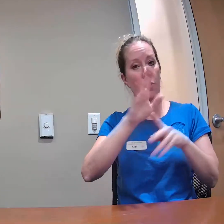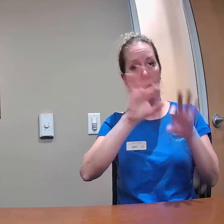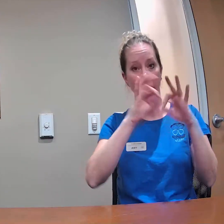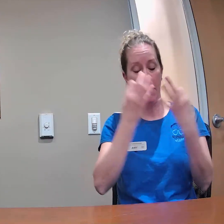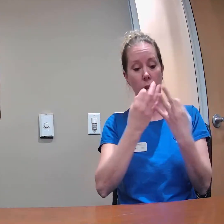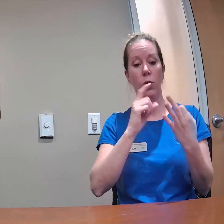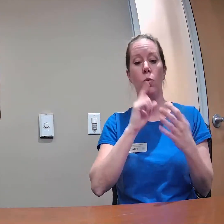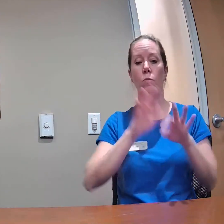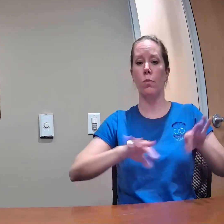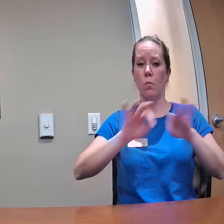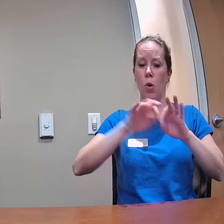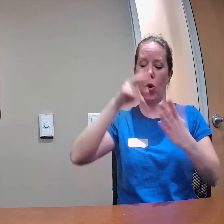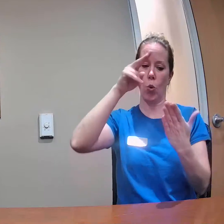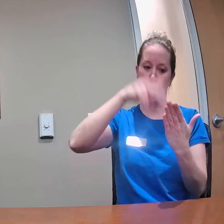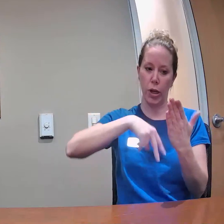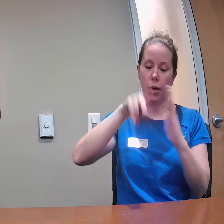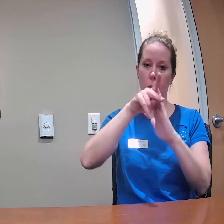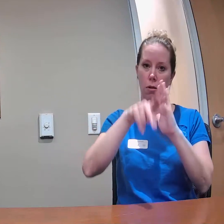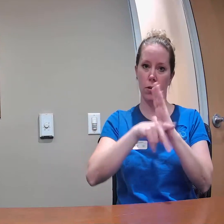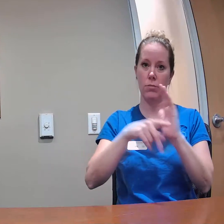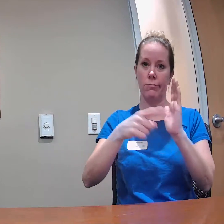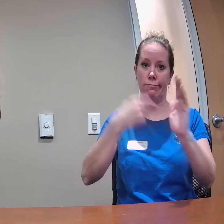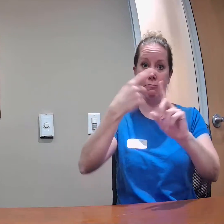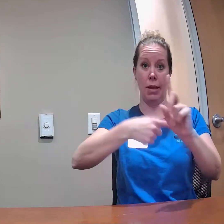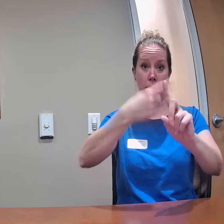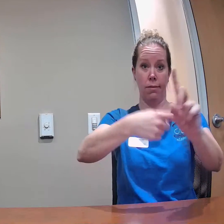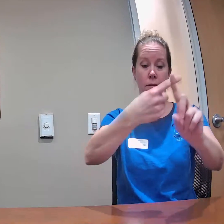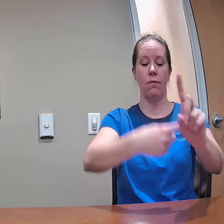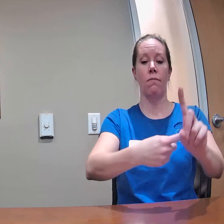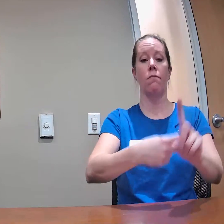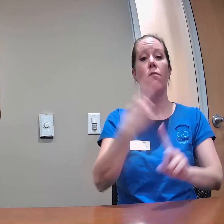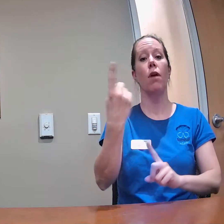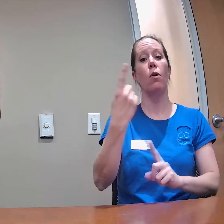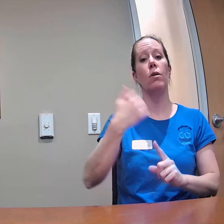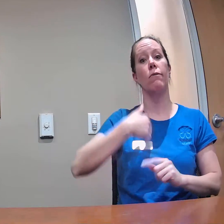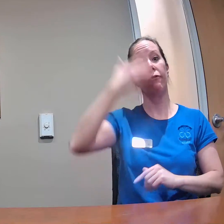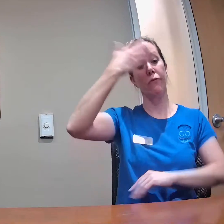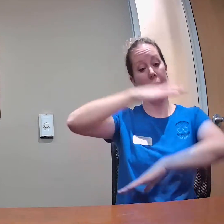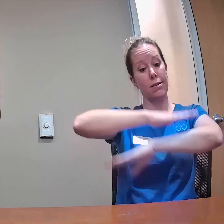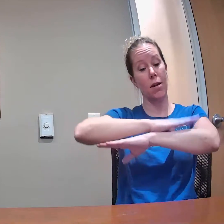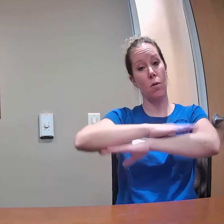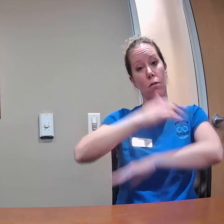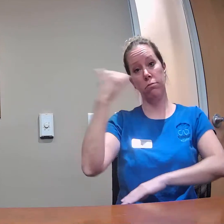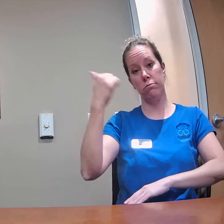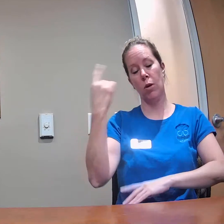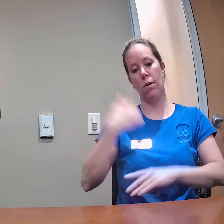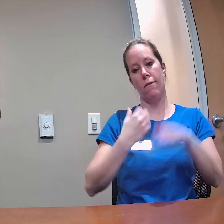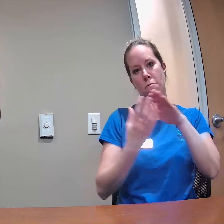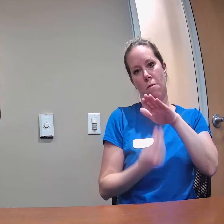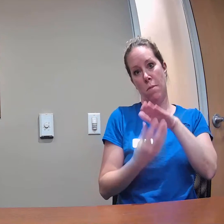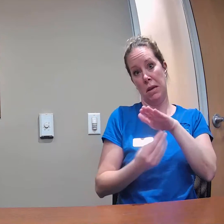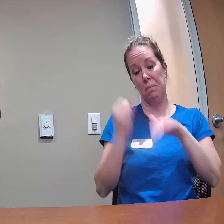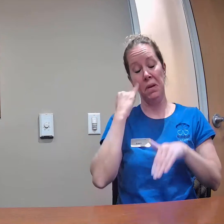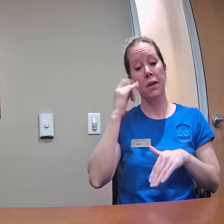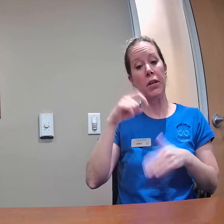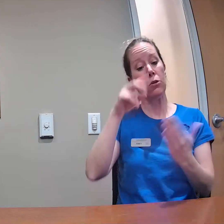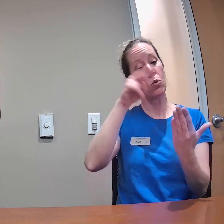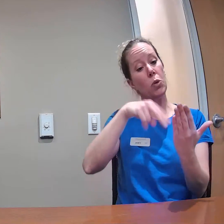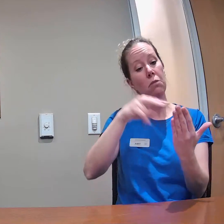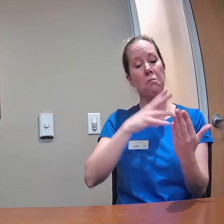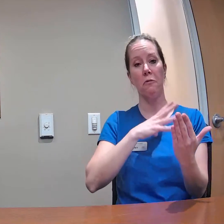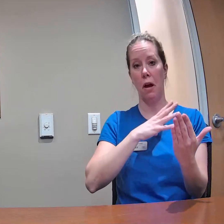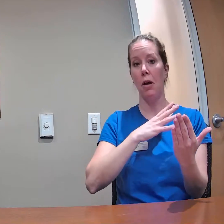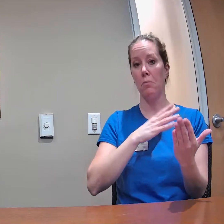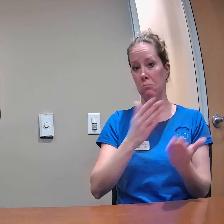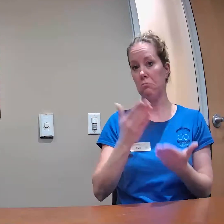on a monthly basis. Copies of the policy are always at the screening table, so you're welcome to take one. If you